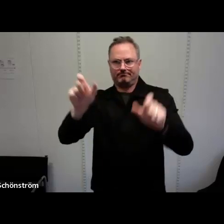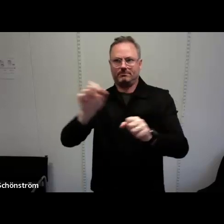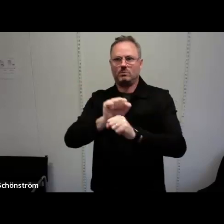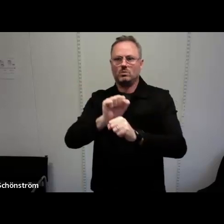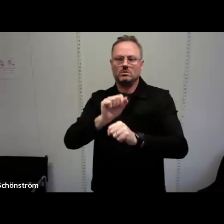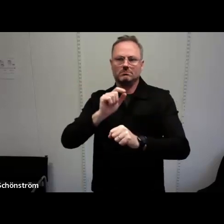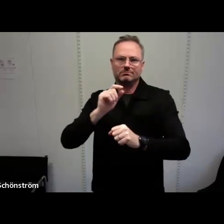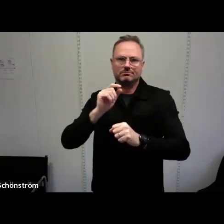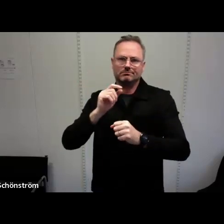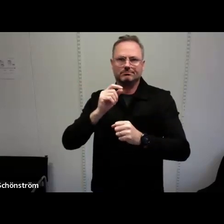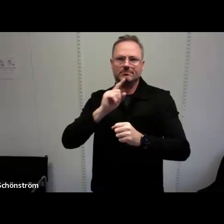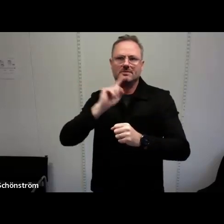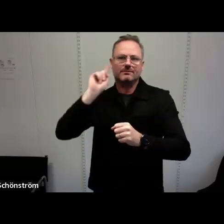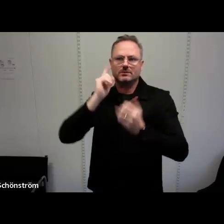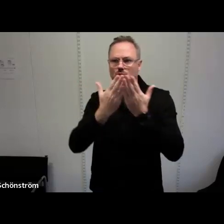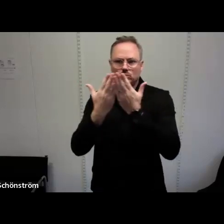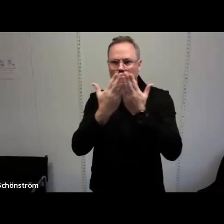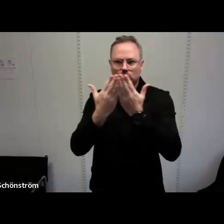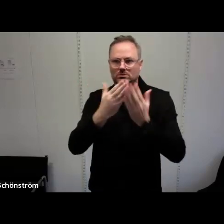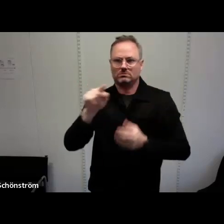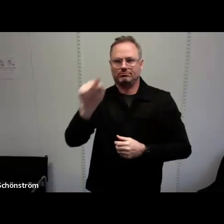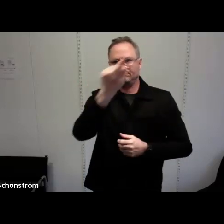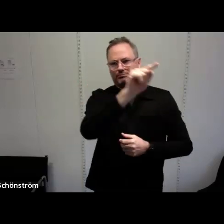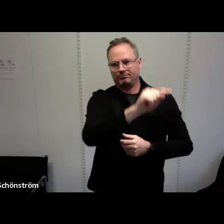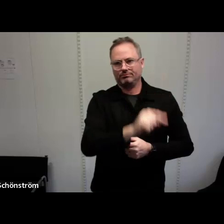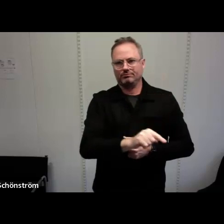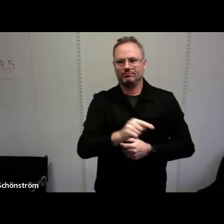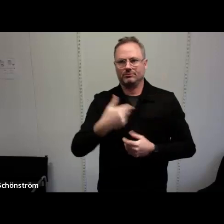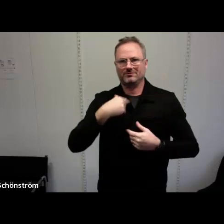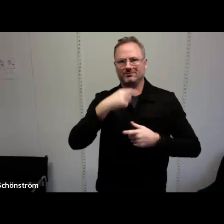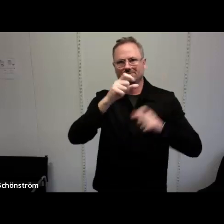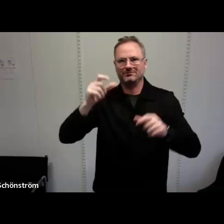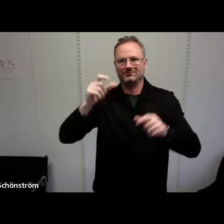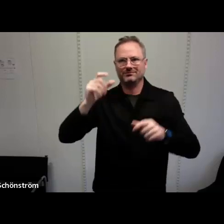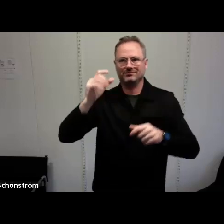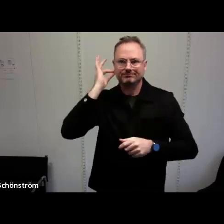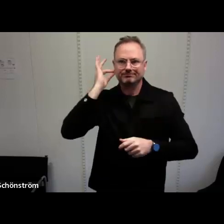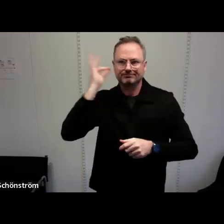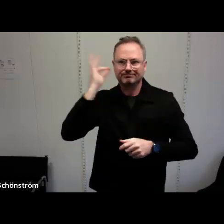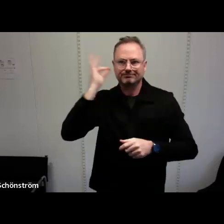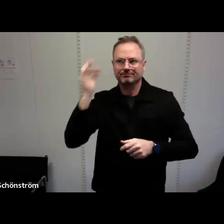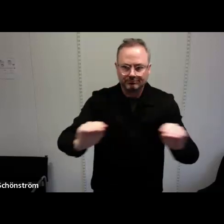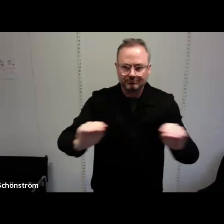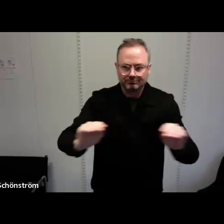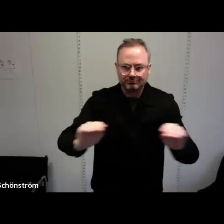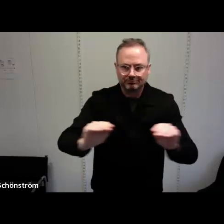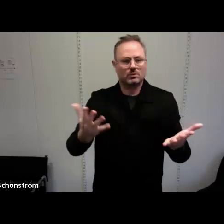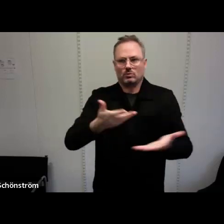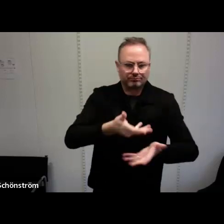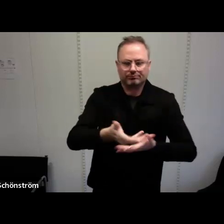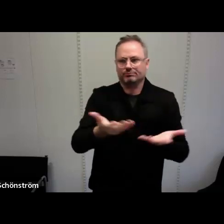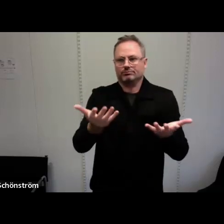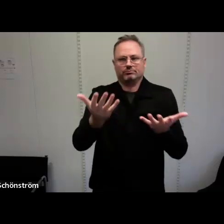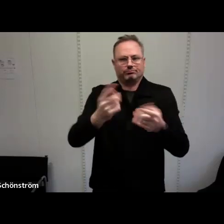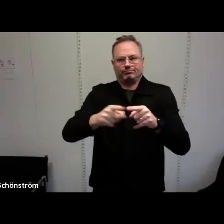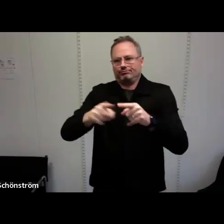the STS communication assessment for staff that were working at deaf schools. So